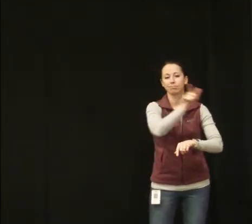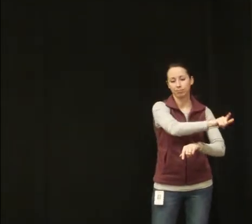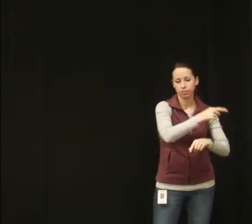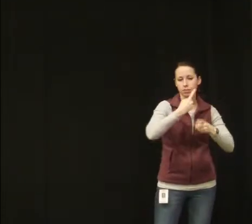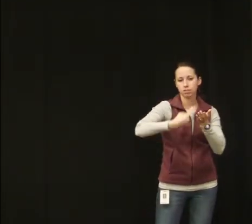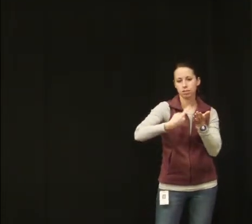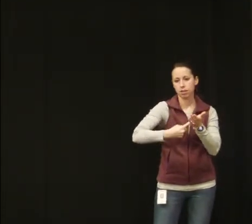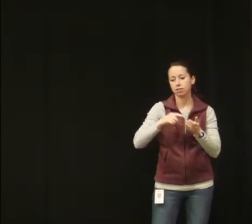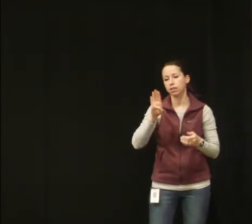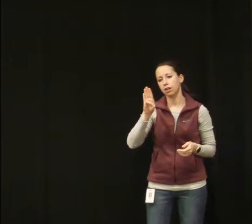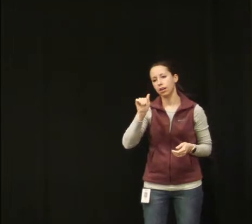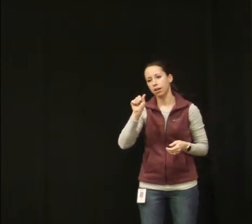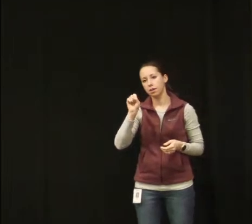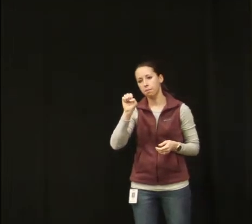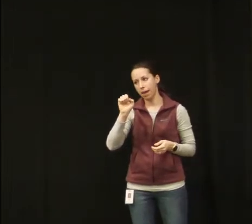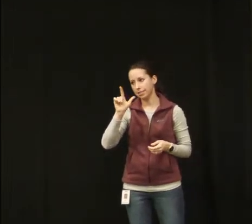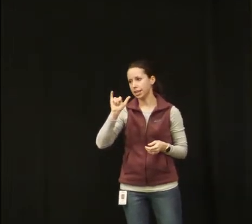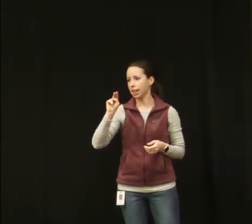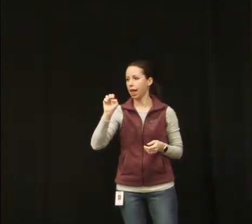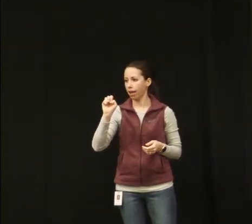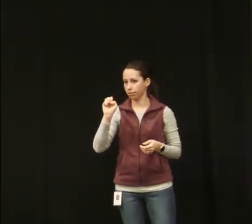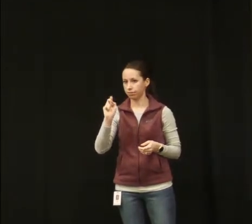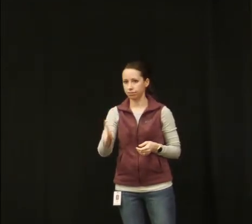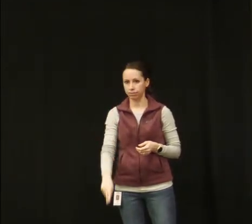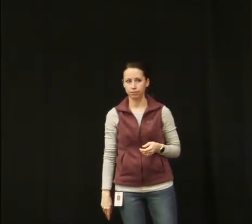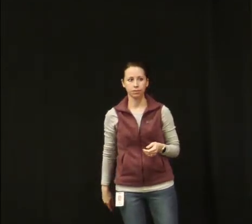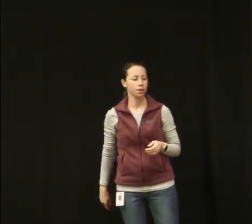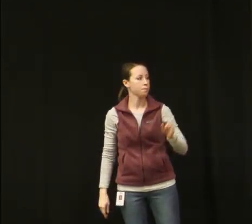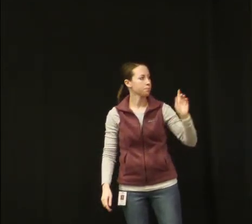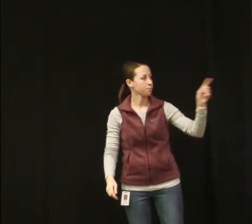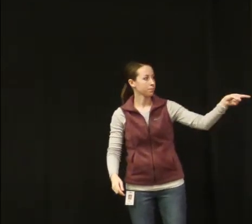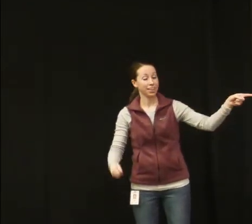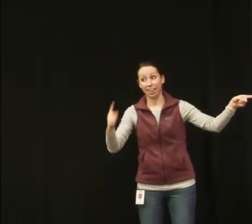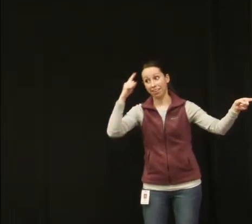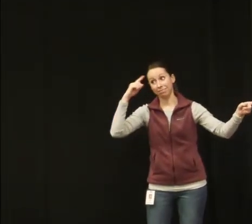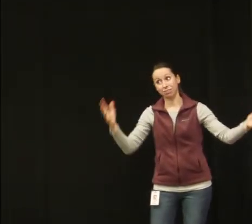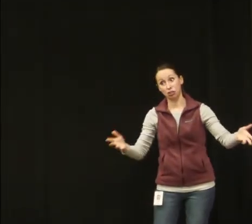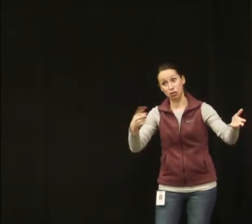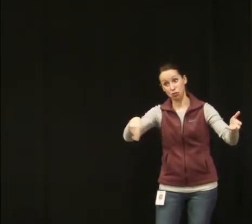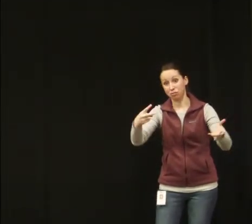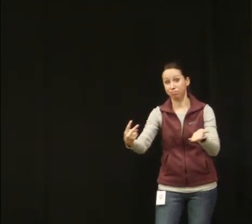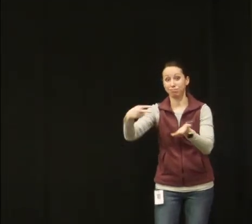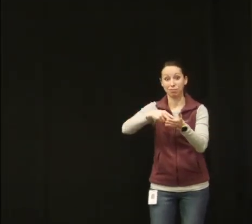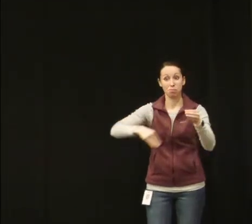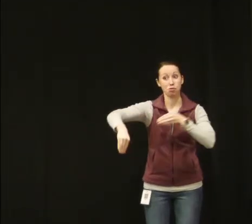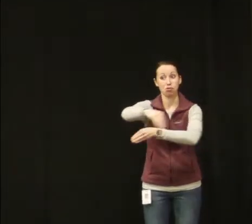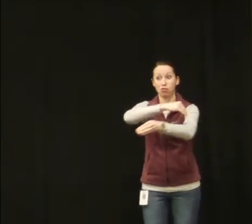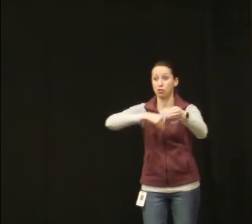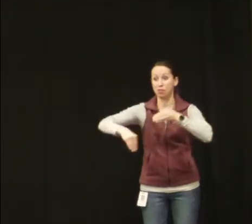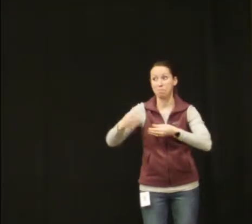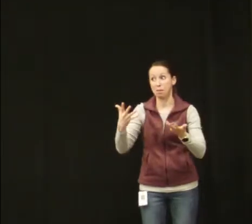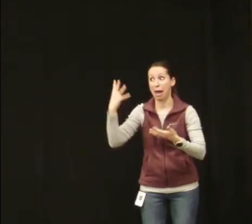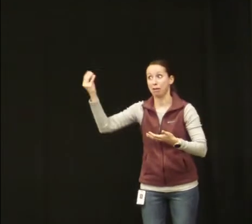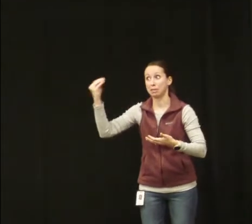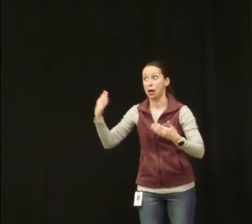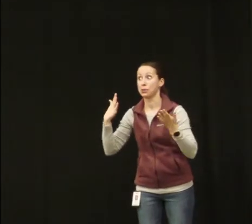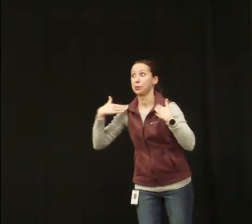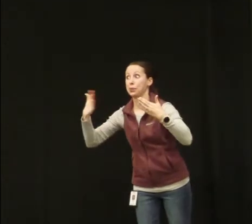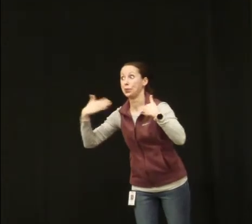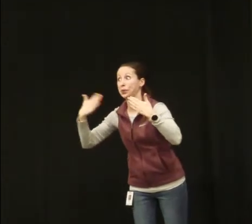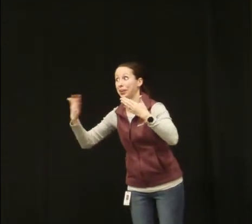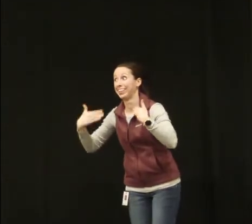you. My question. All right, I would get up and move and go. Let's go stand by the window.